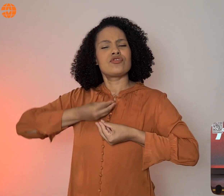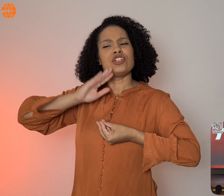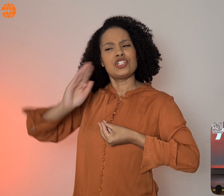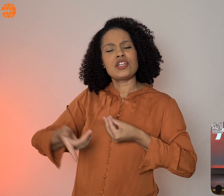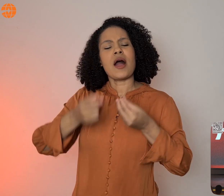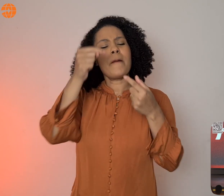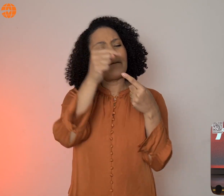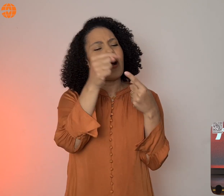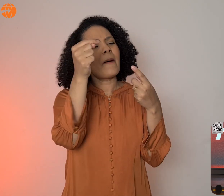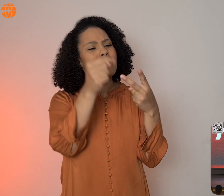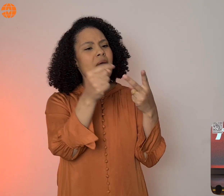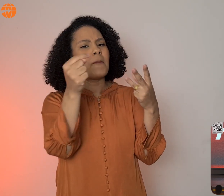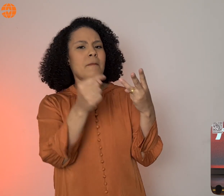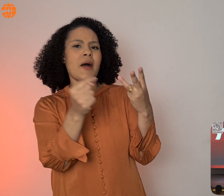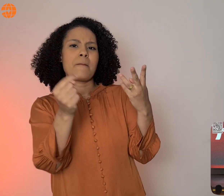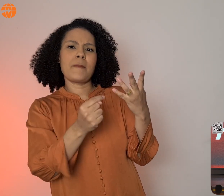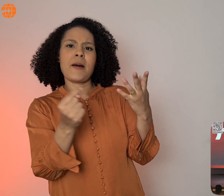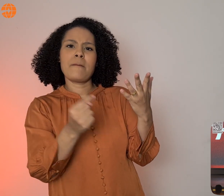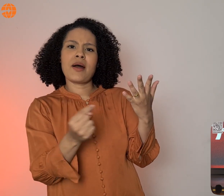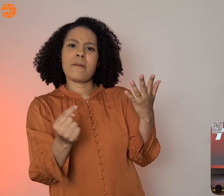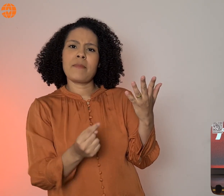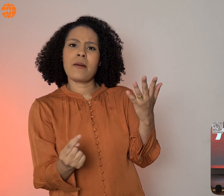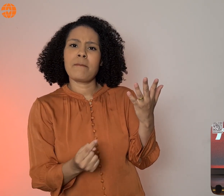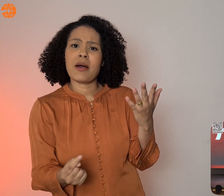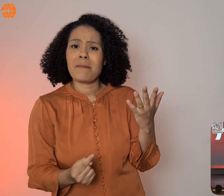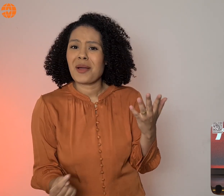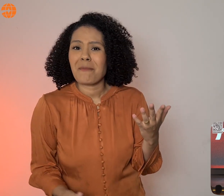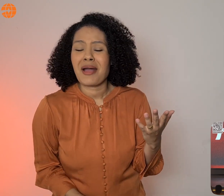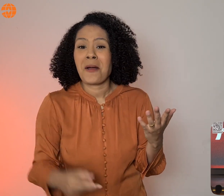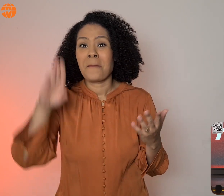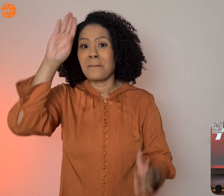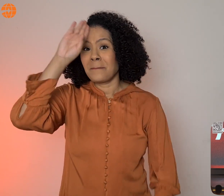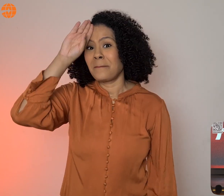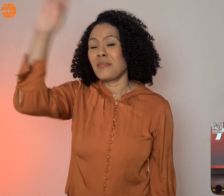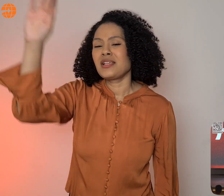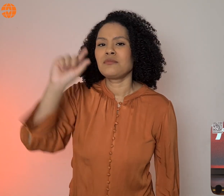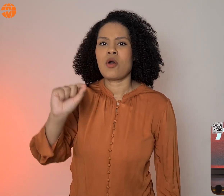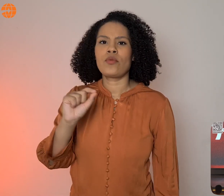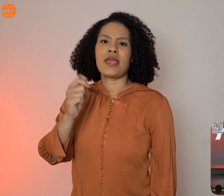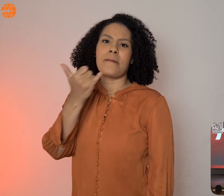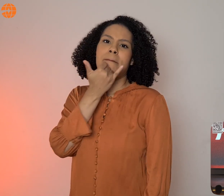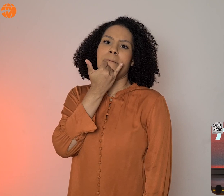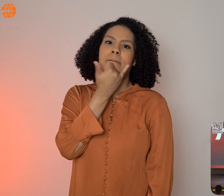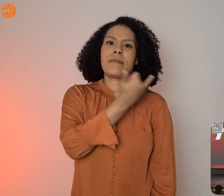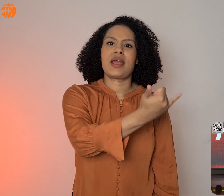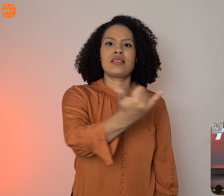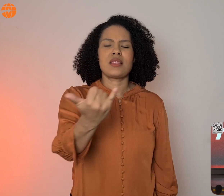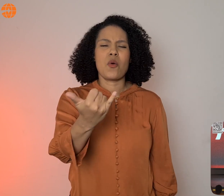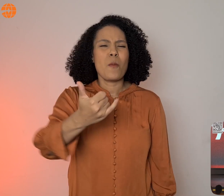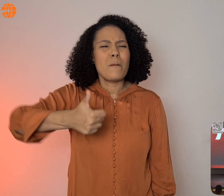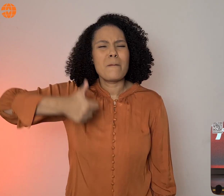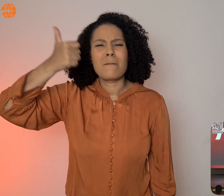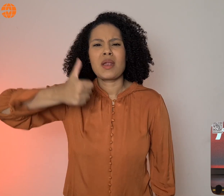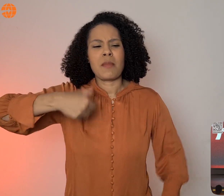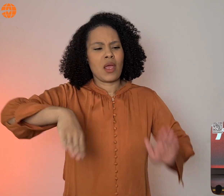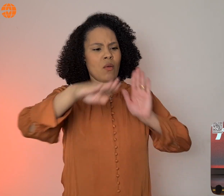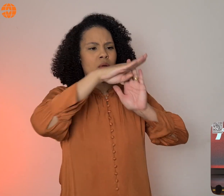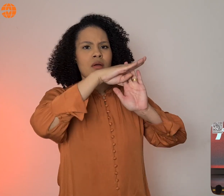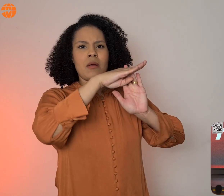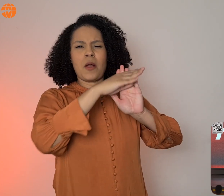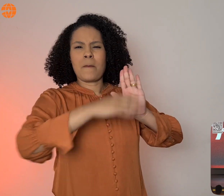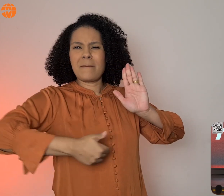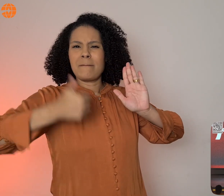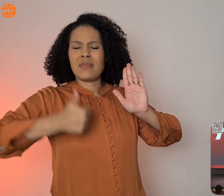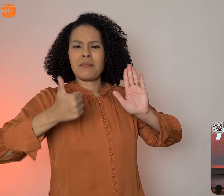forgiveness of our sin through Jesus. Listando as coisas que Deus fez por nós, e no topo dessa lista deve estar o perdão que nós recebemos através